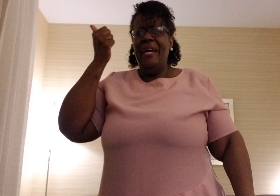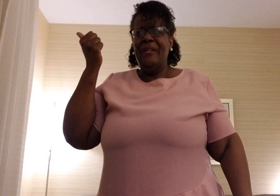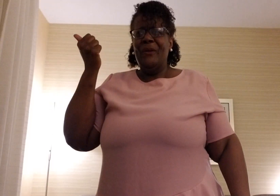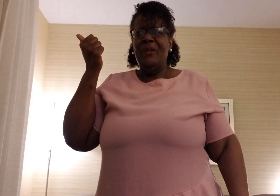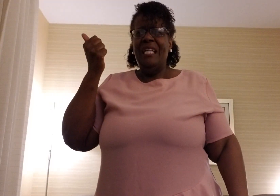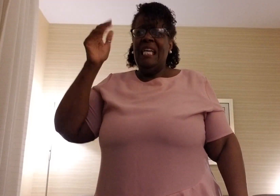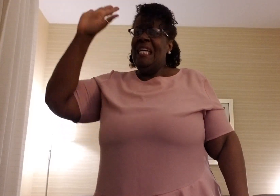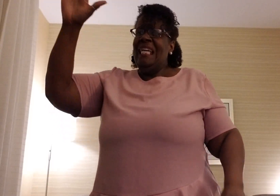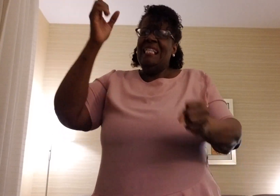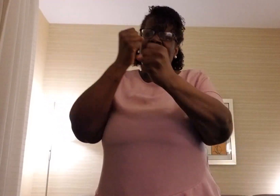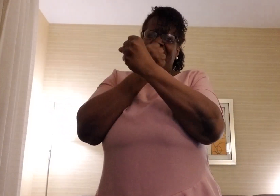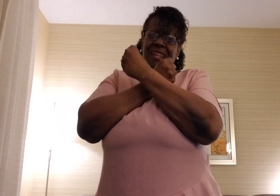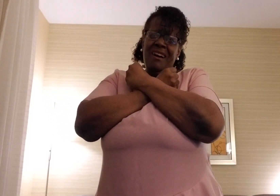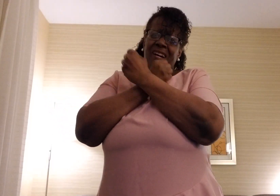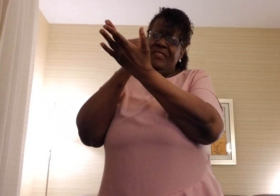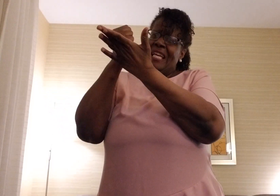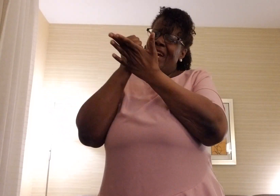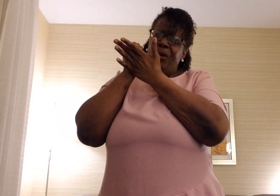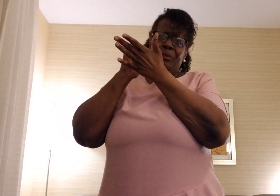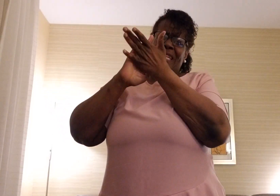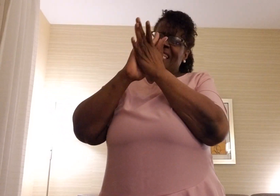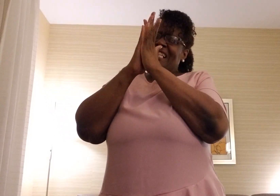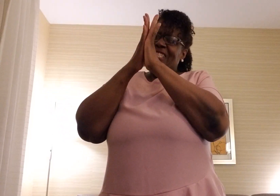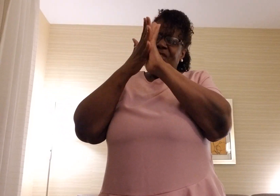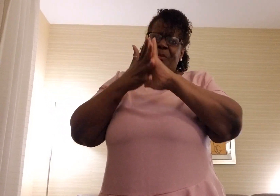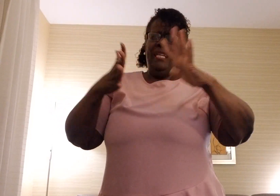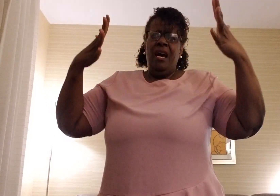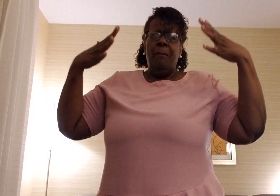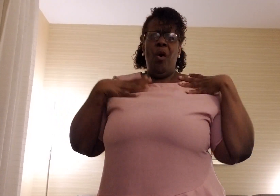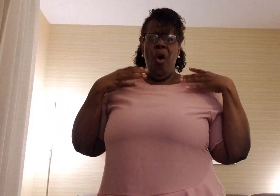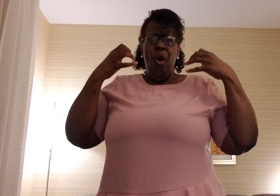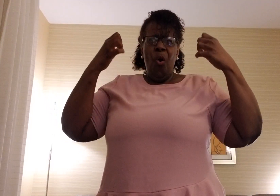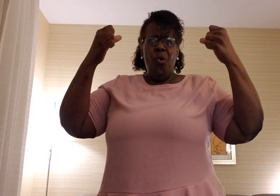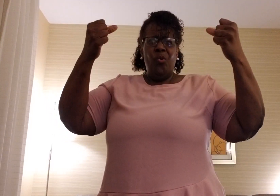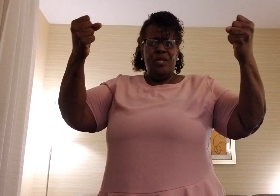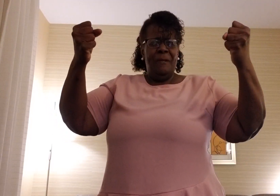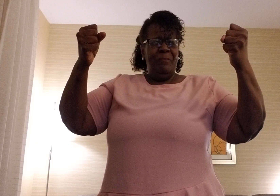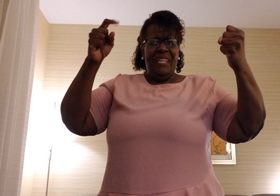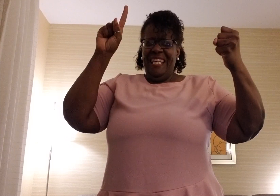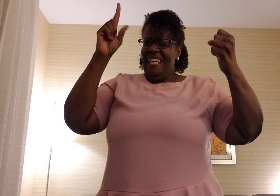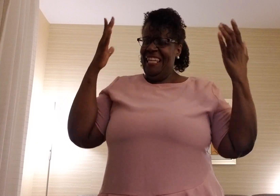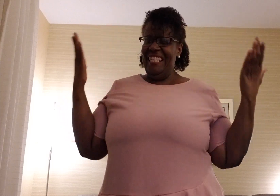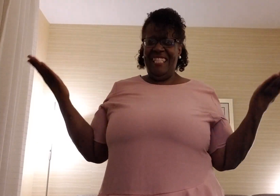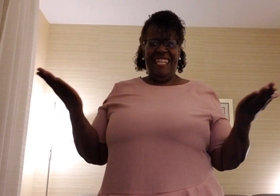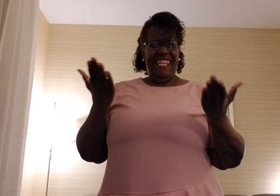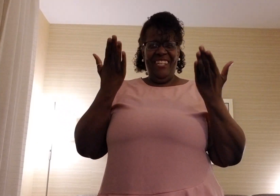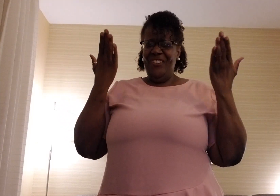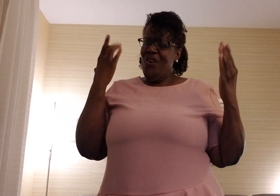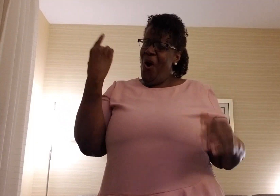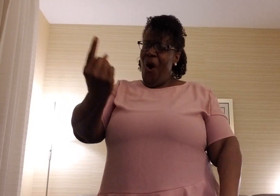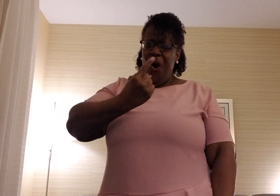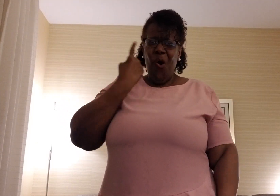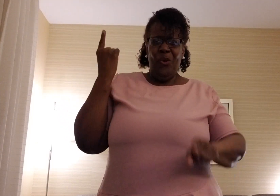better. His love helped me to become whole. He's here